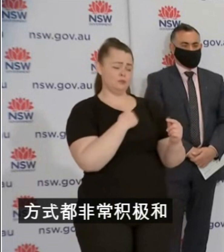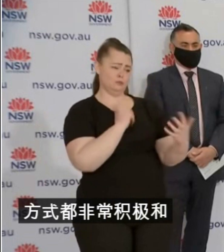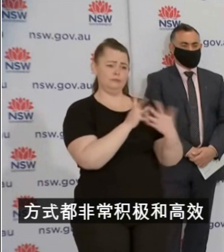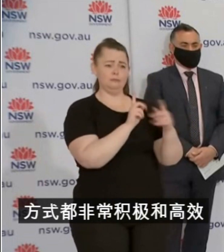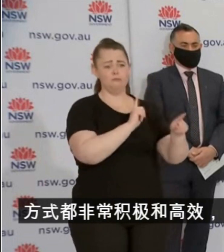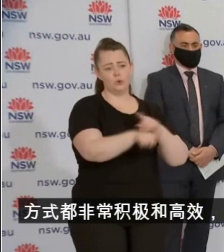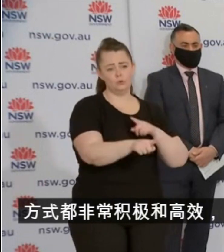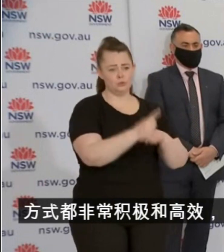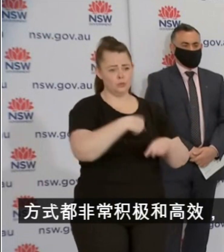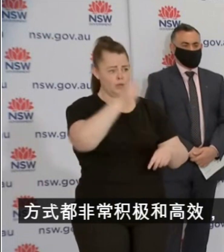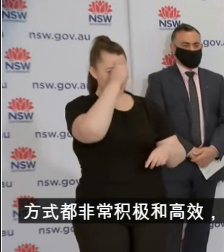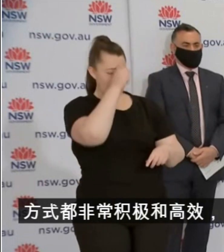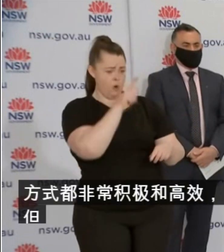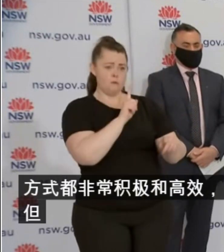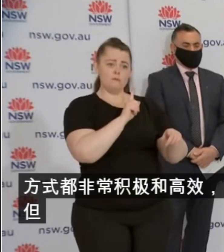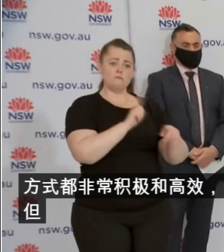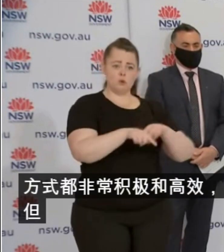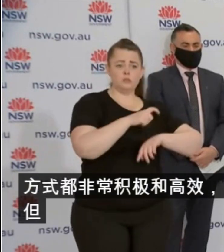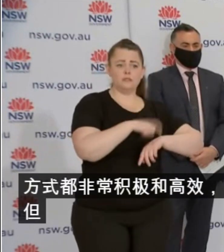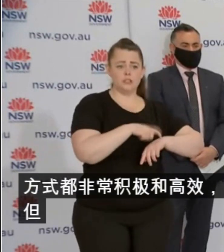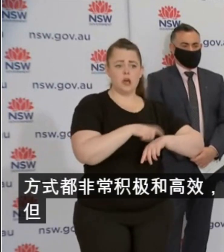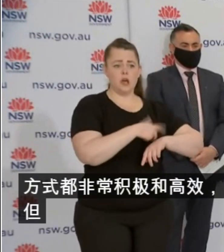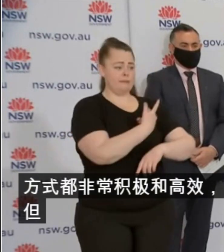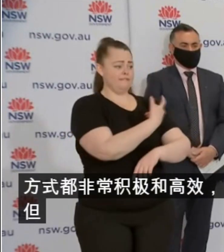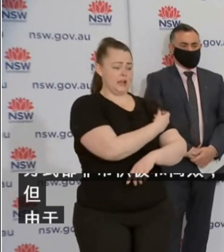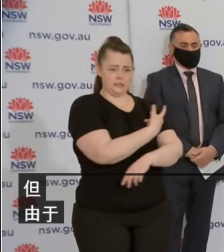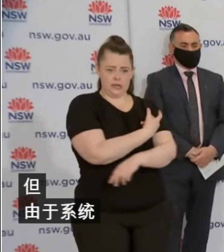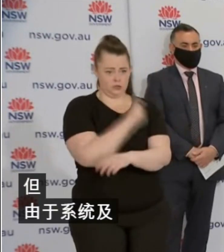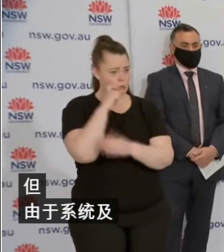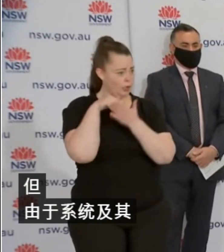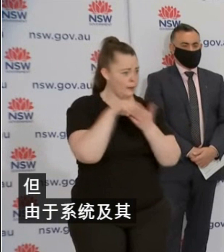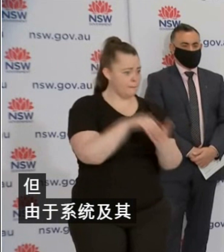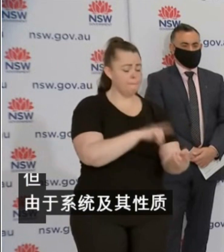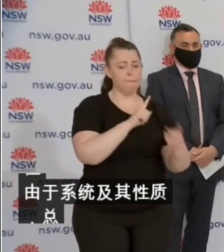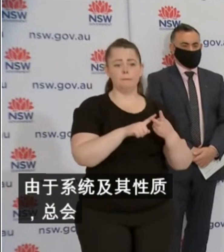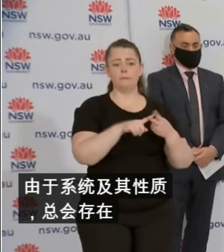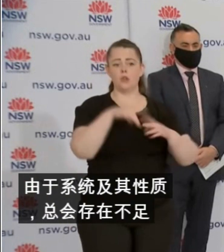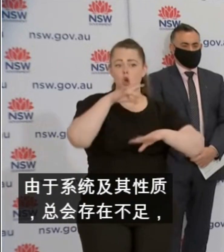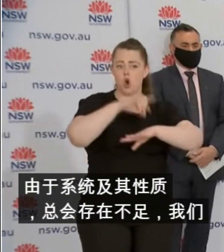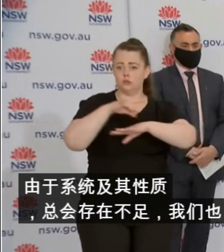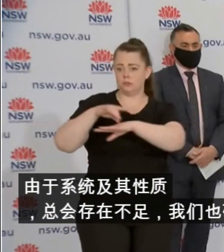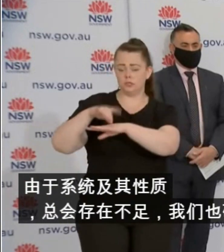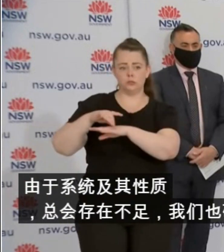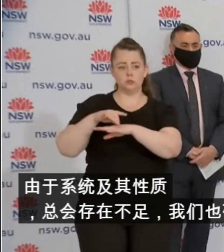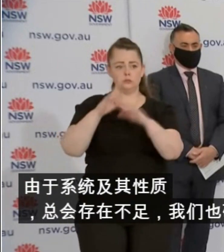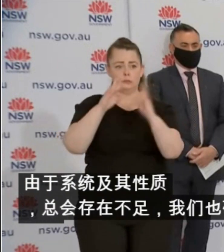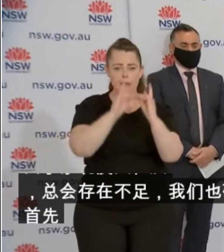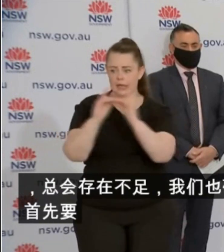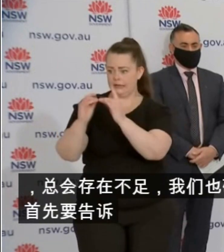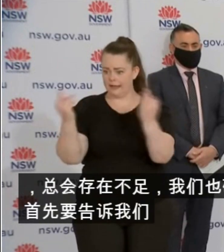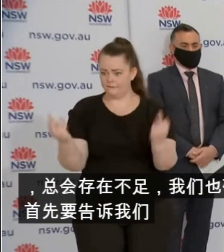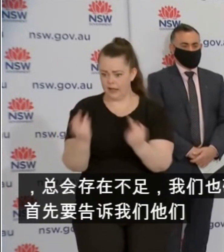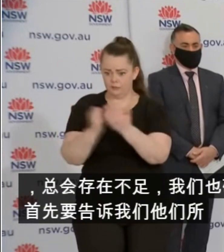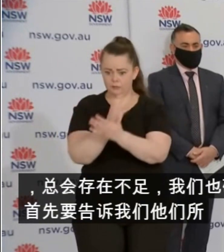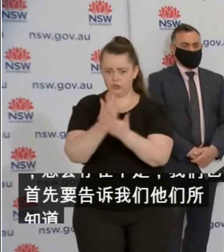extremely positive and efficient. But there'll always be shortfalls because of the system and the nature of it. And we also do rely on people to, first